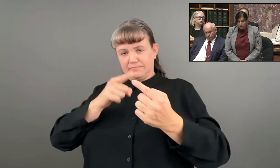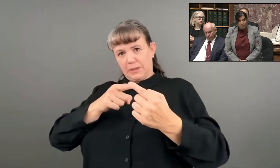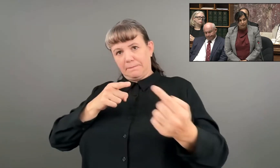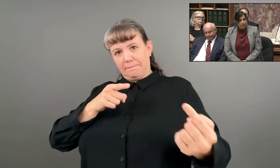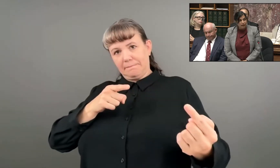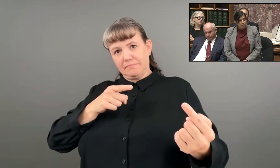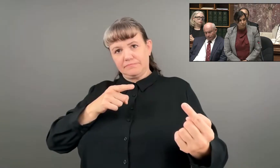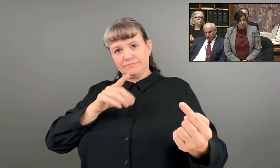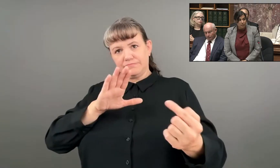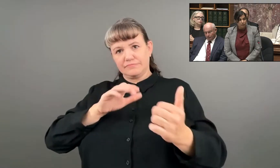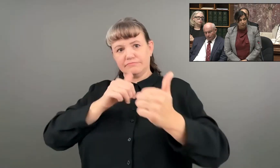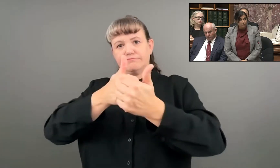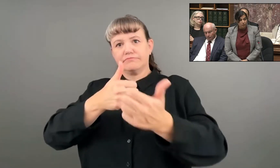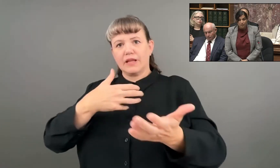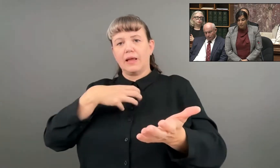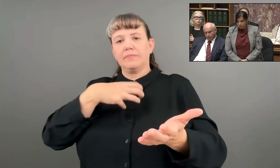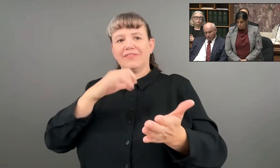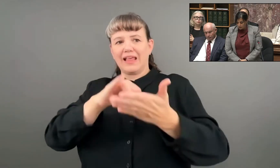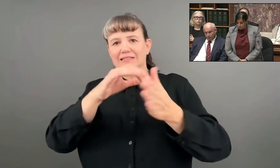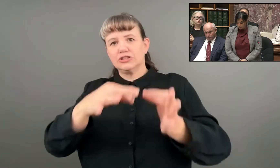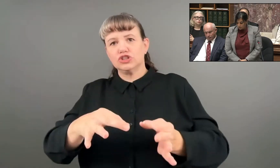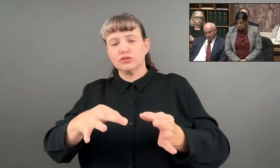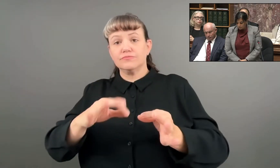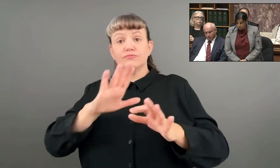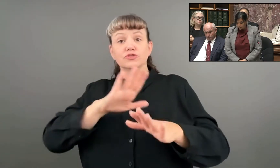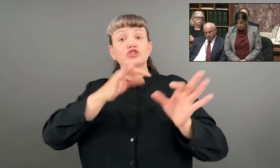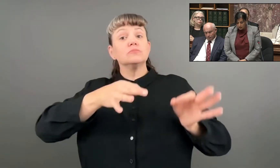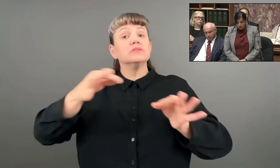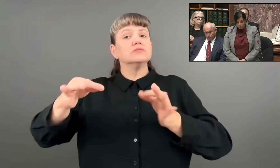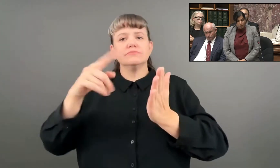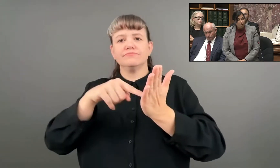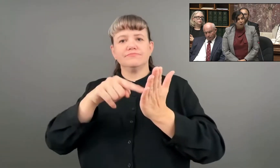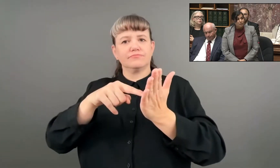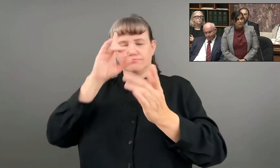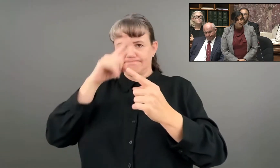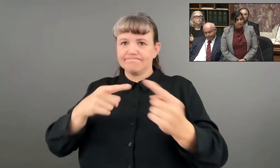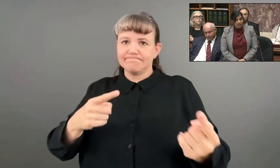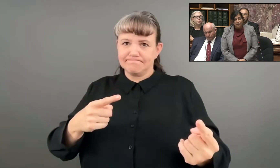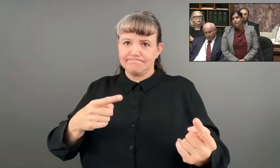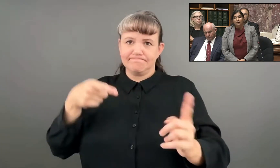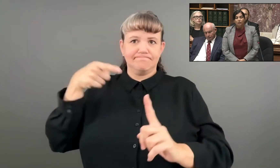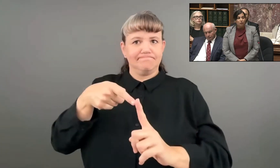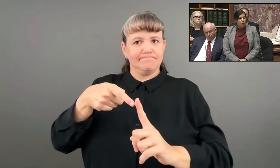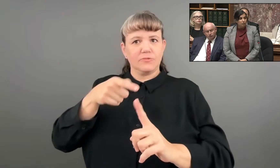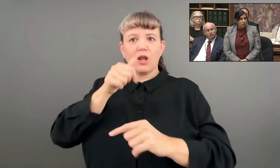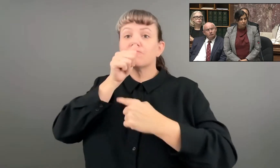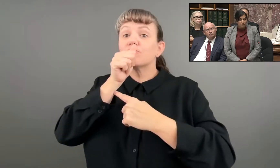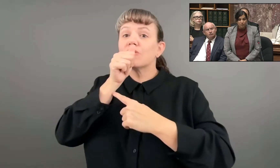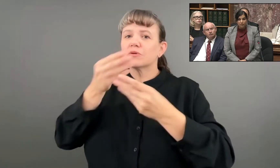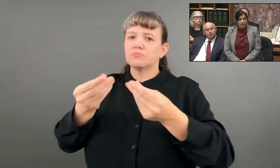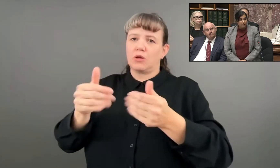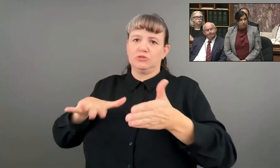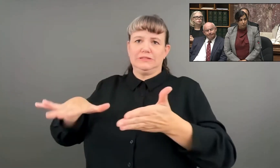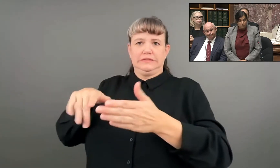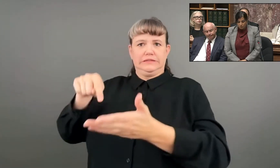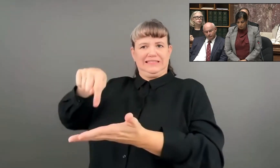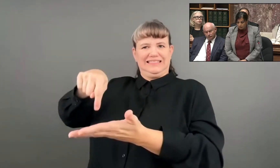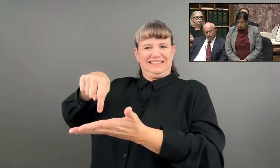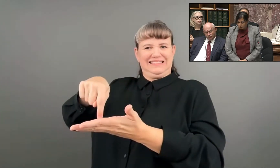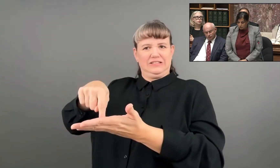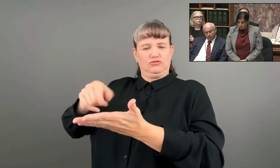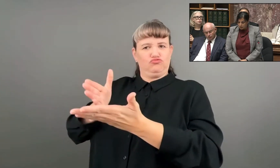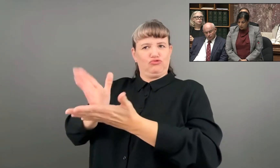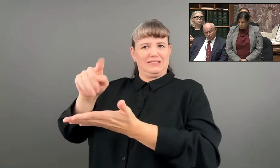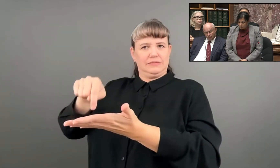determinations that were made in that, particularly with respect to private property rights. We are, since then, getting a coalition of people together to address